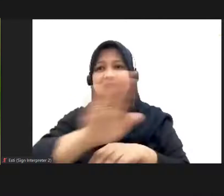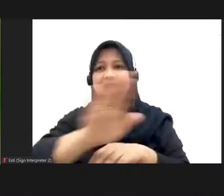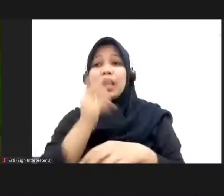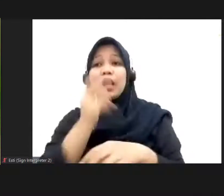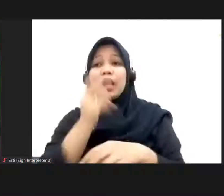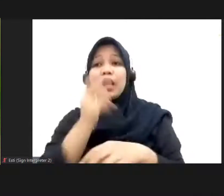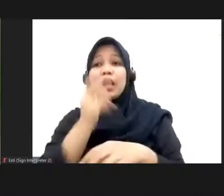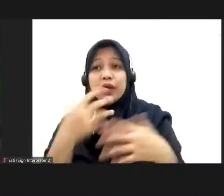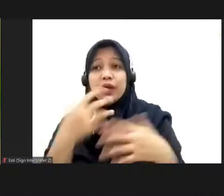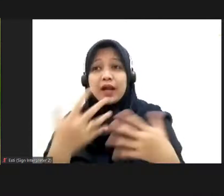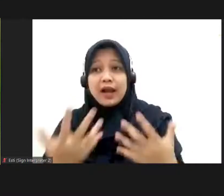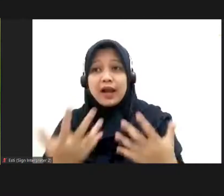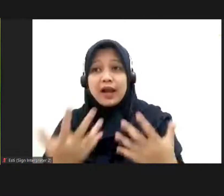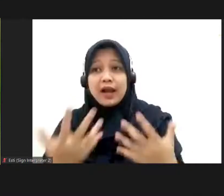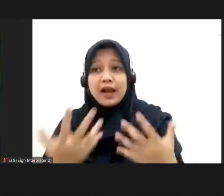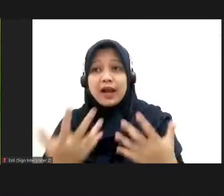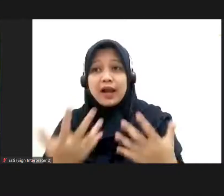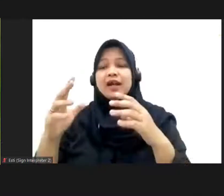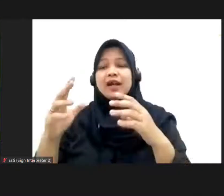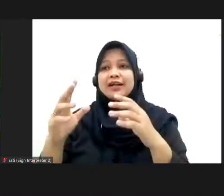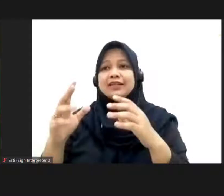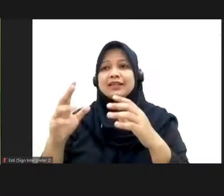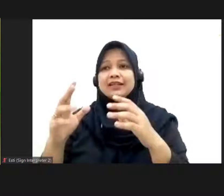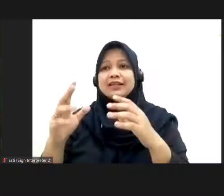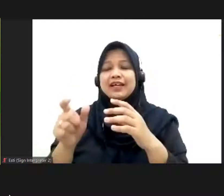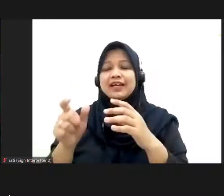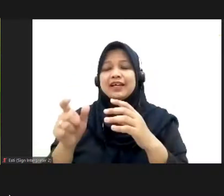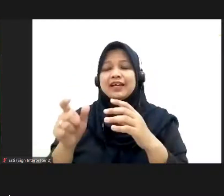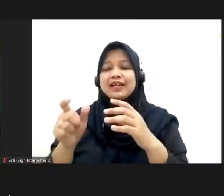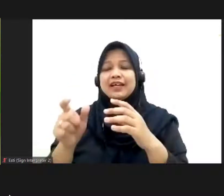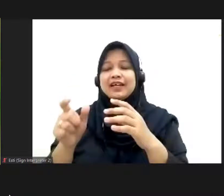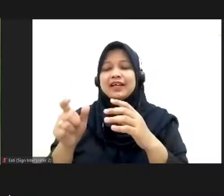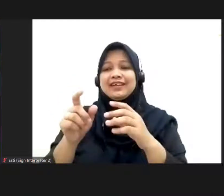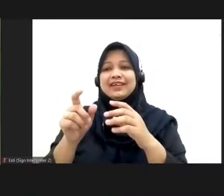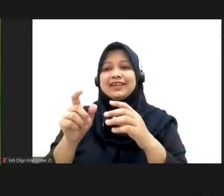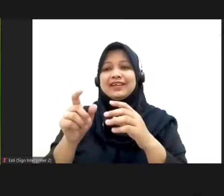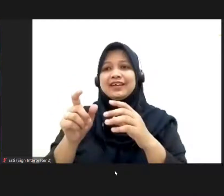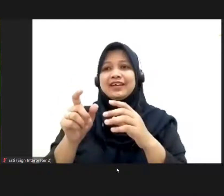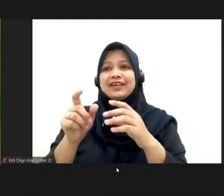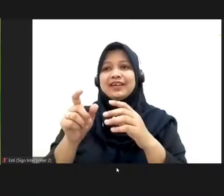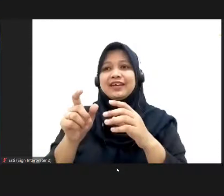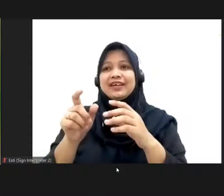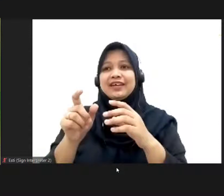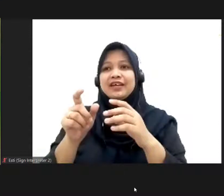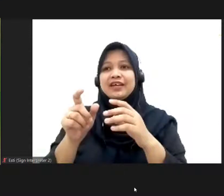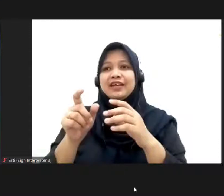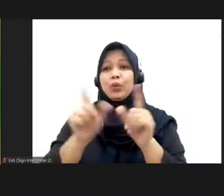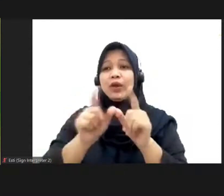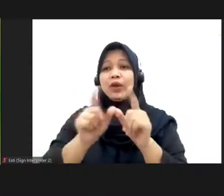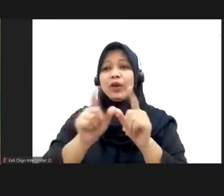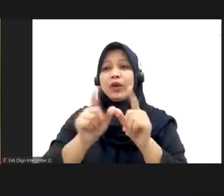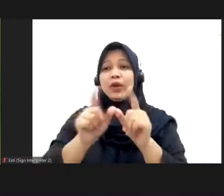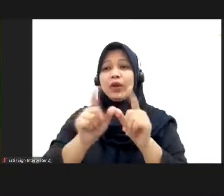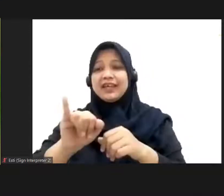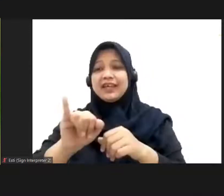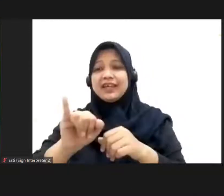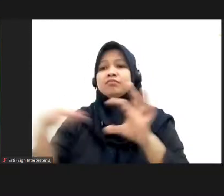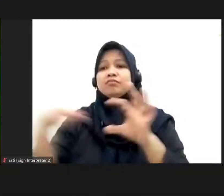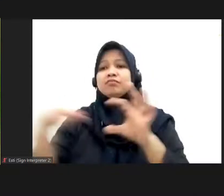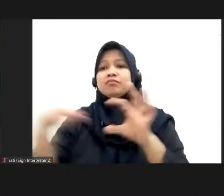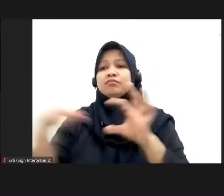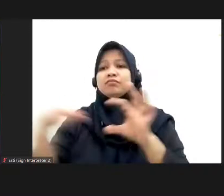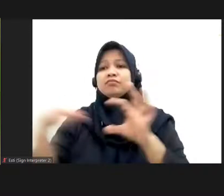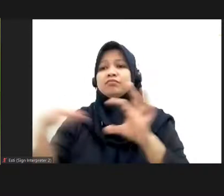all organizers of with this webinar, Humanitarian Forum Indonesia, together with the ICPA, ADRRN, and